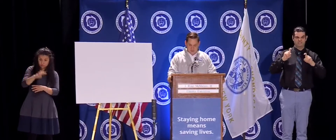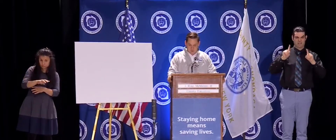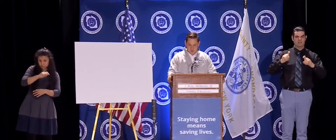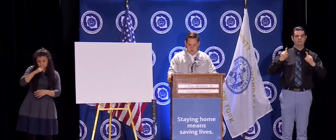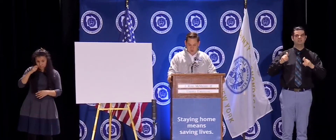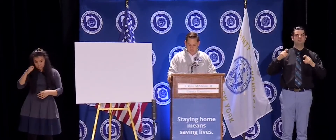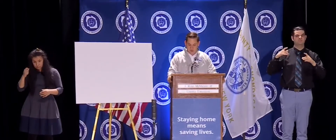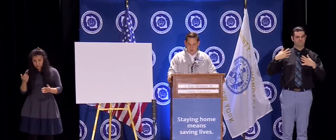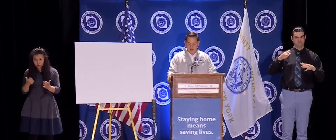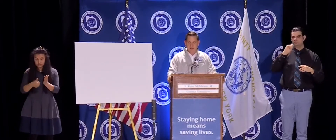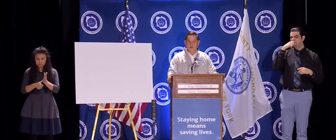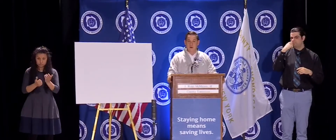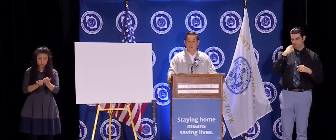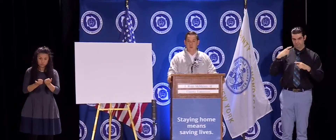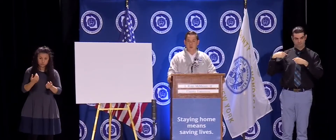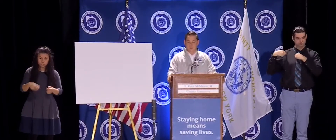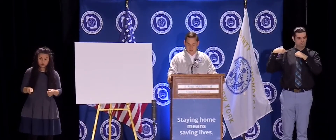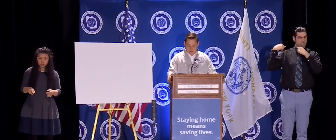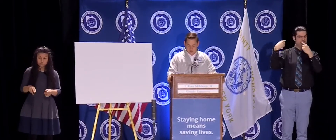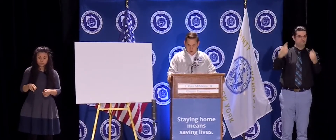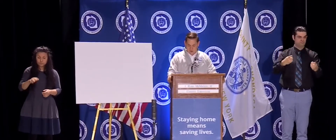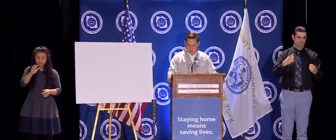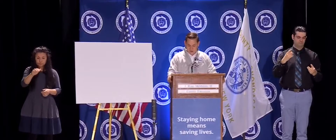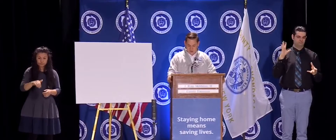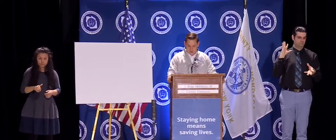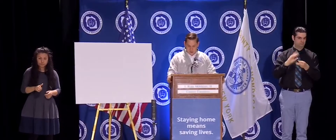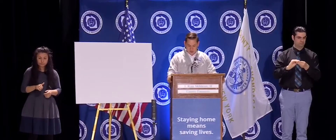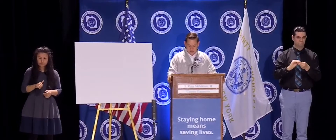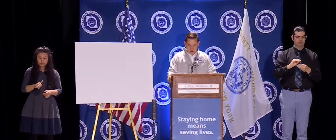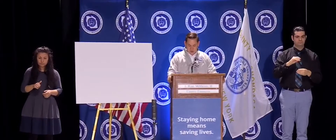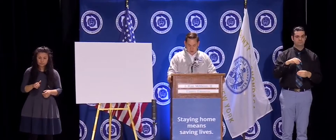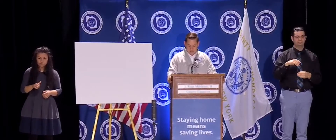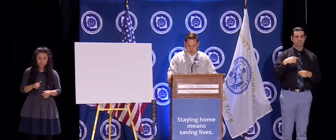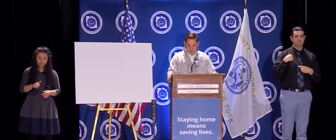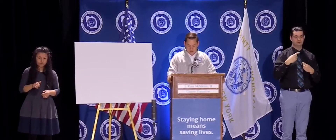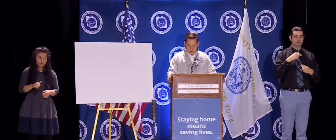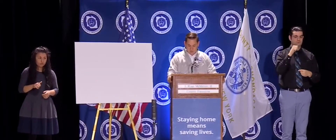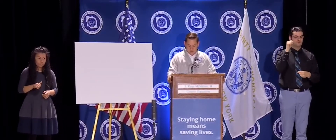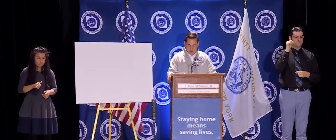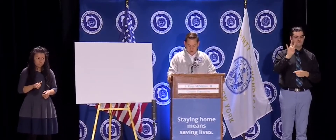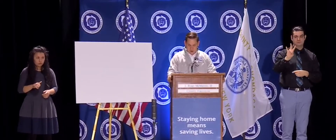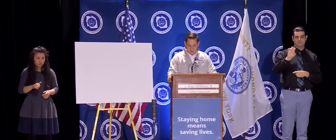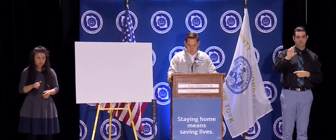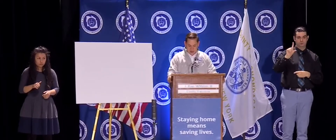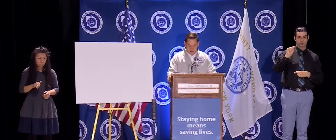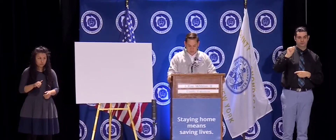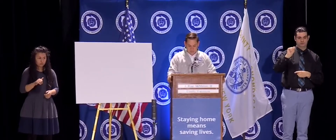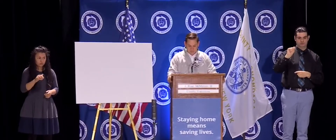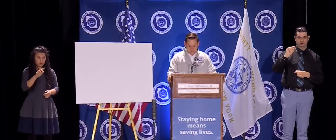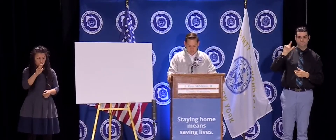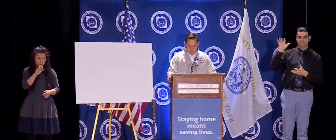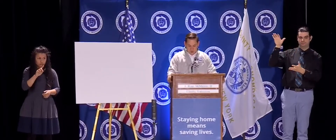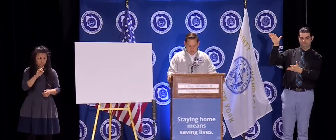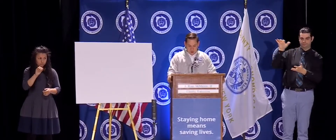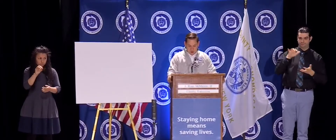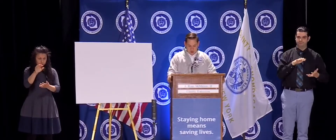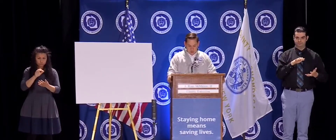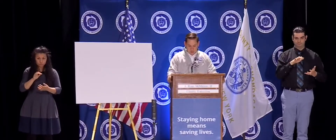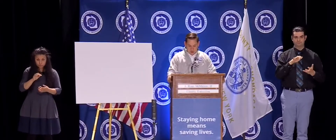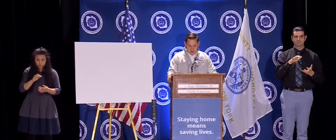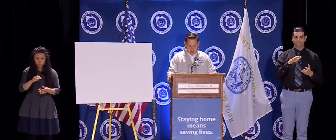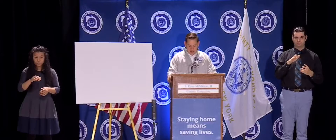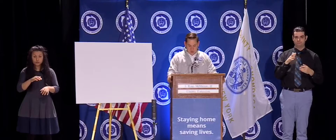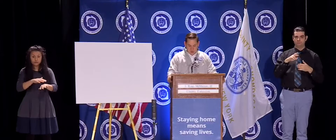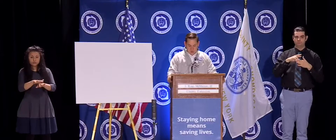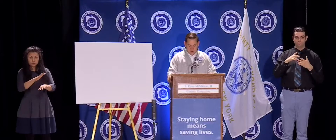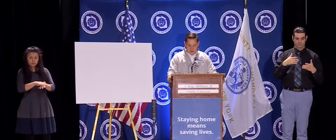21,414 tests have been returned, 720 tests returned since yesterday, a massive number of tests coming back.